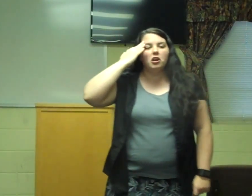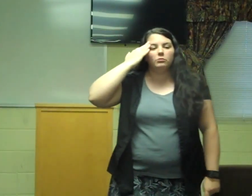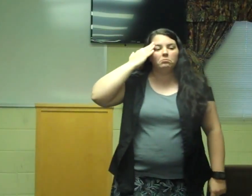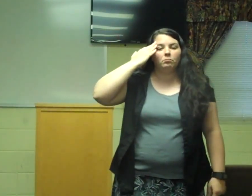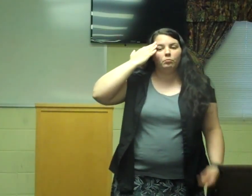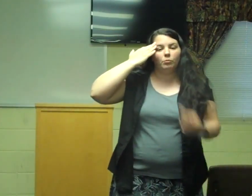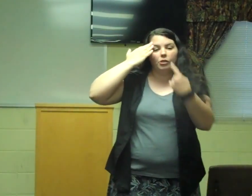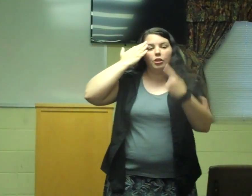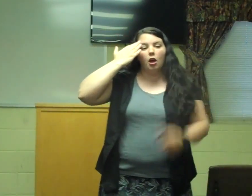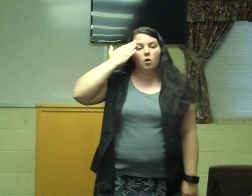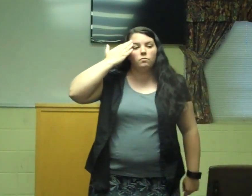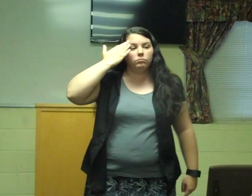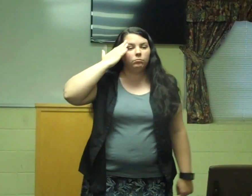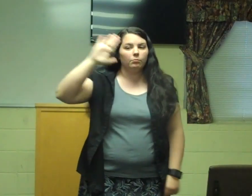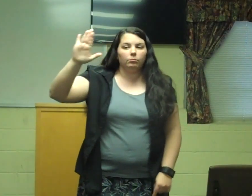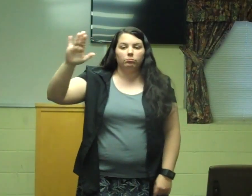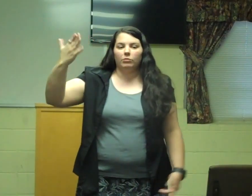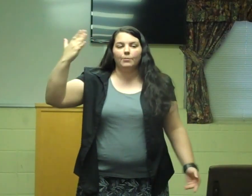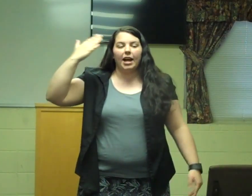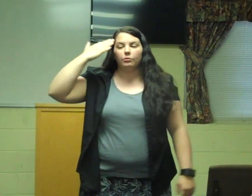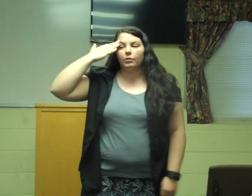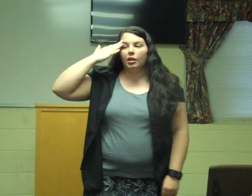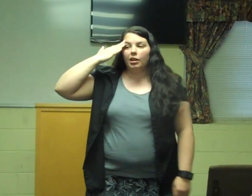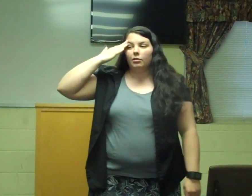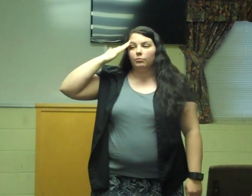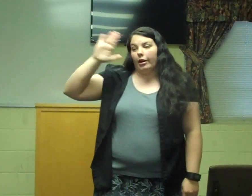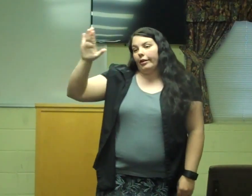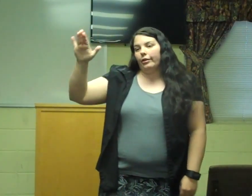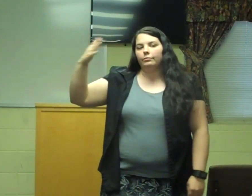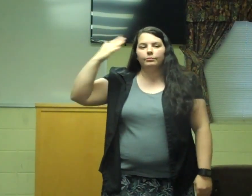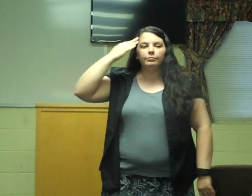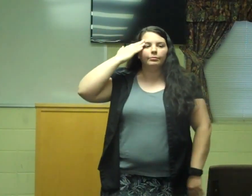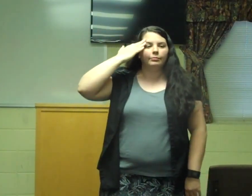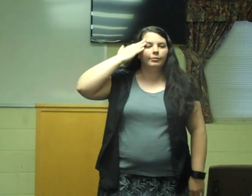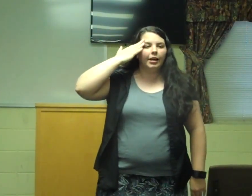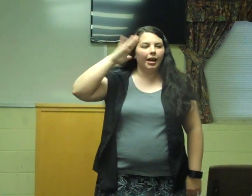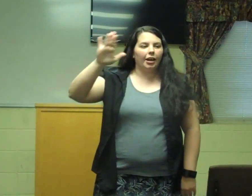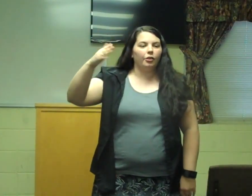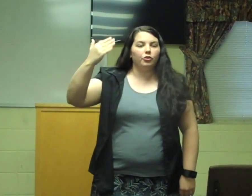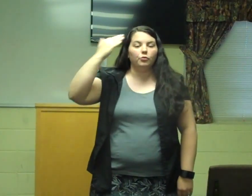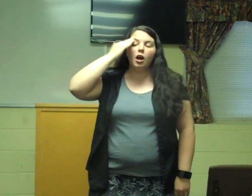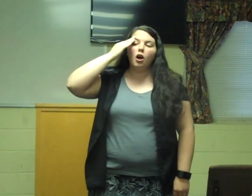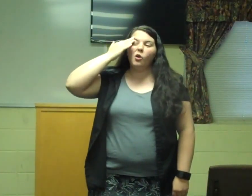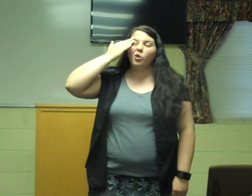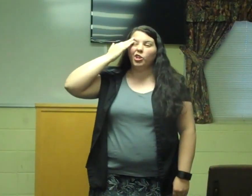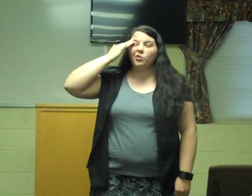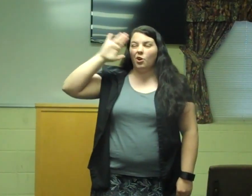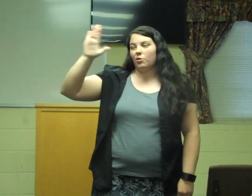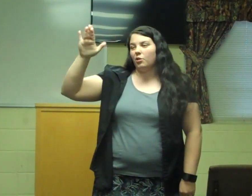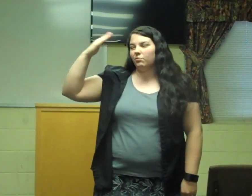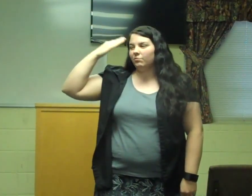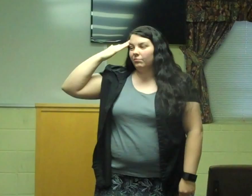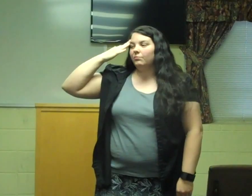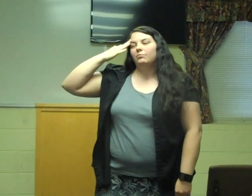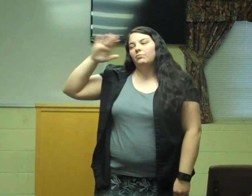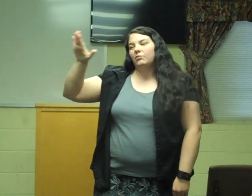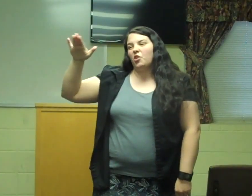know, no, comes out. I don't know. So you know or you don't know. Don't